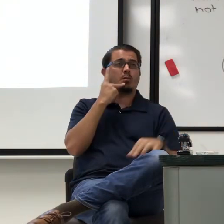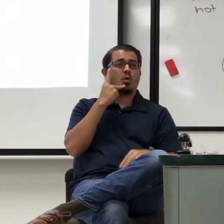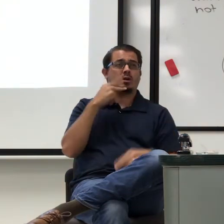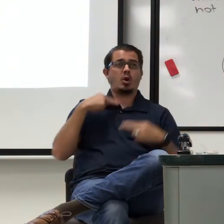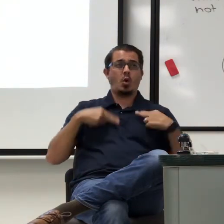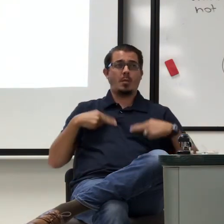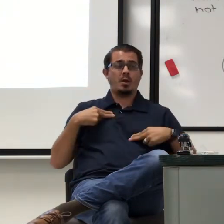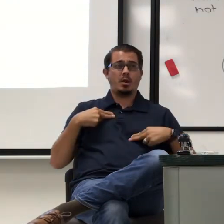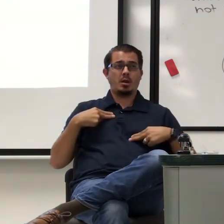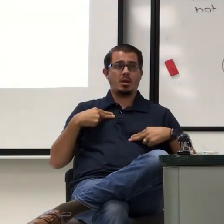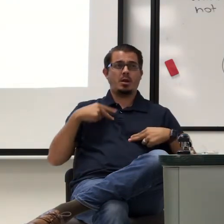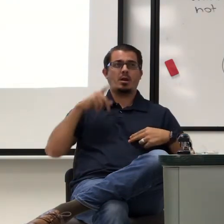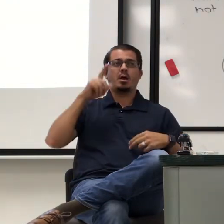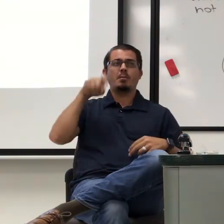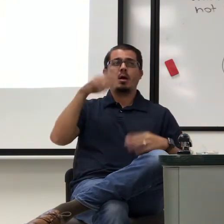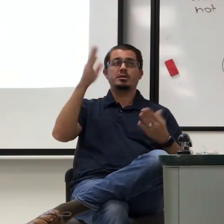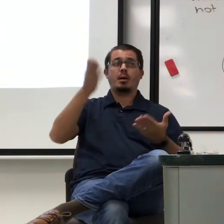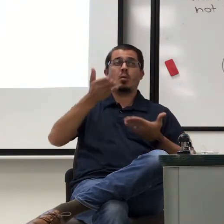must present